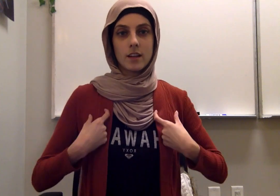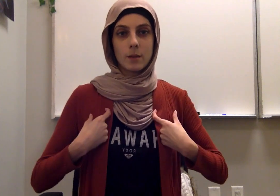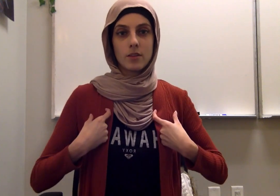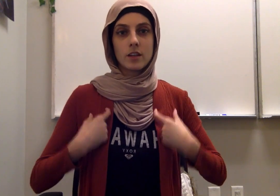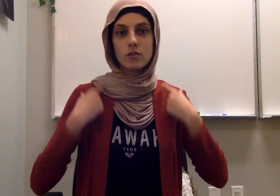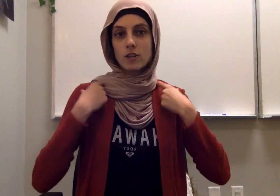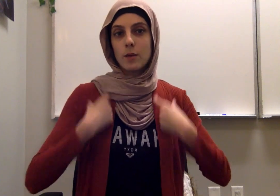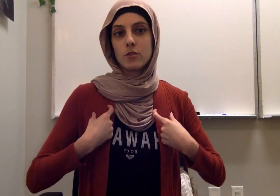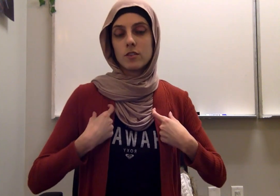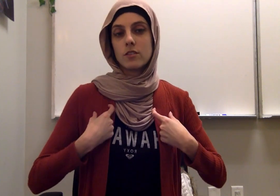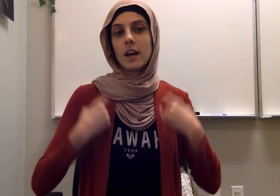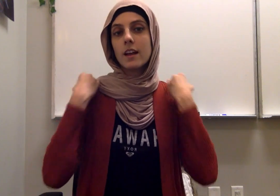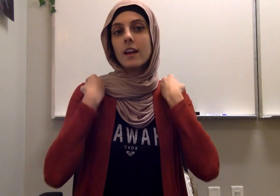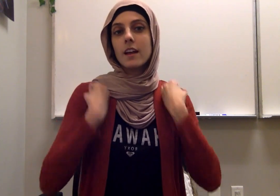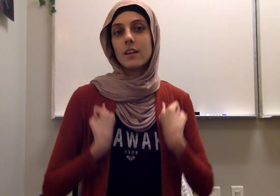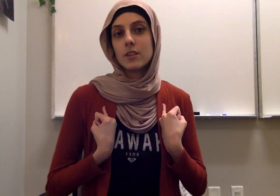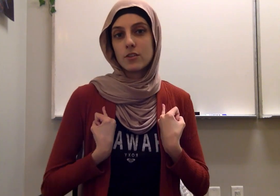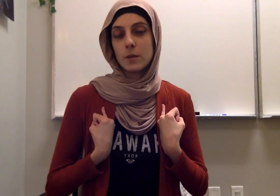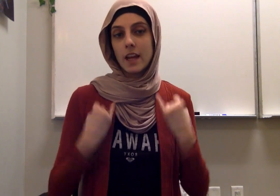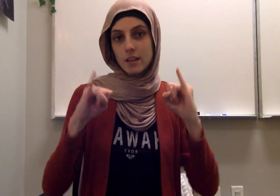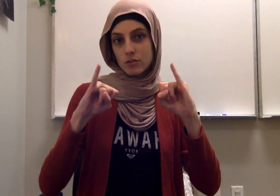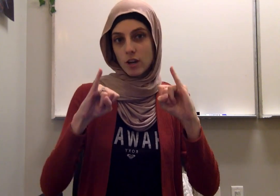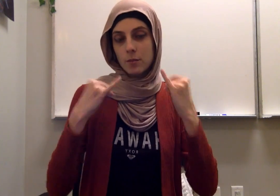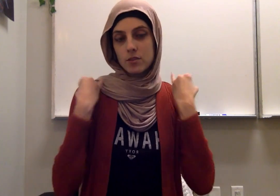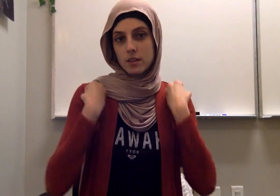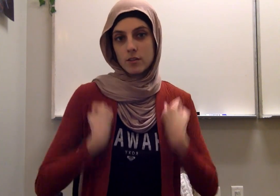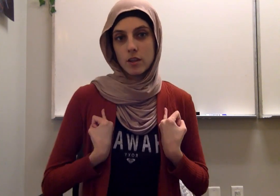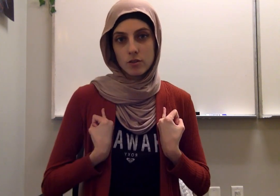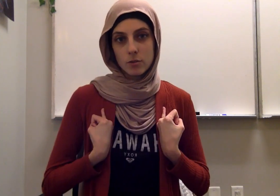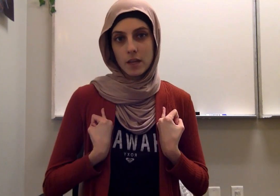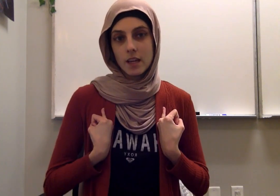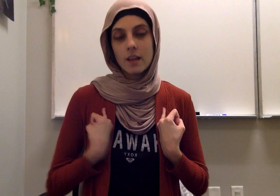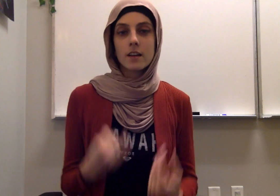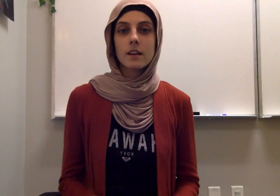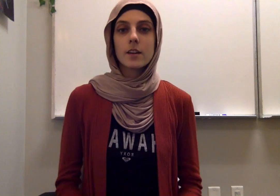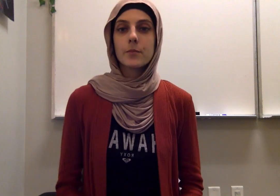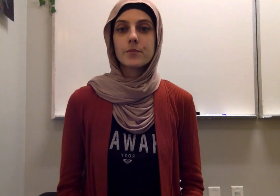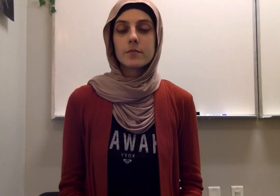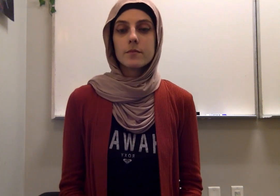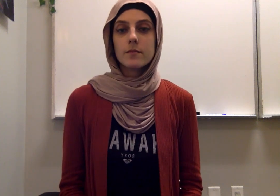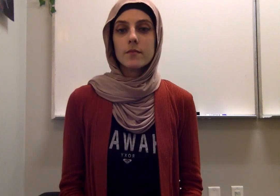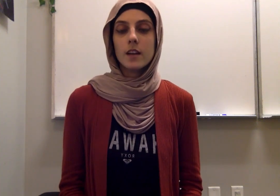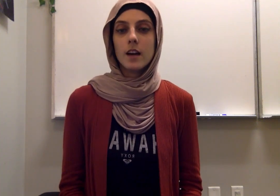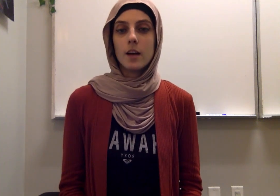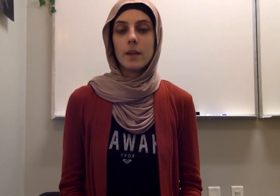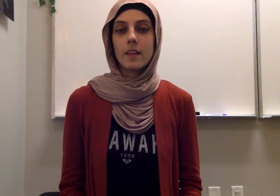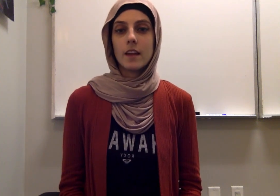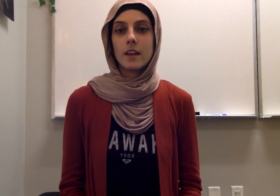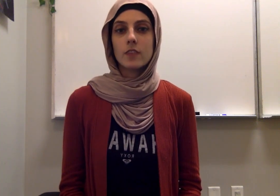with thicker straps, you could do that. If they're spaghetti straps, you can use your pinky. And then